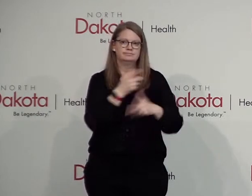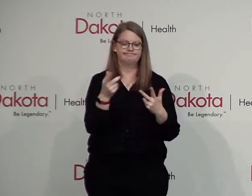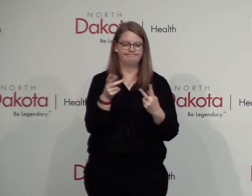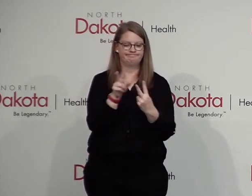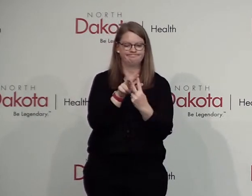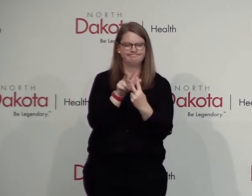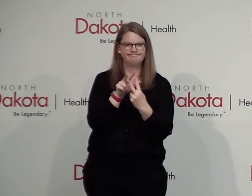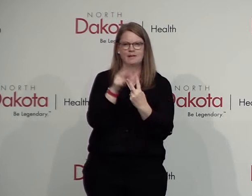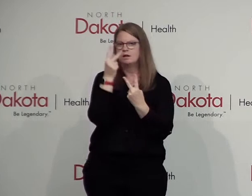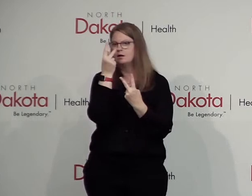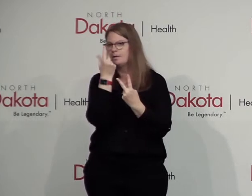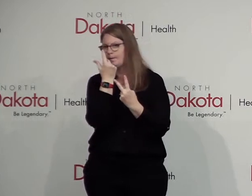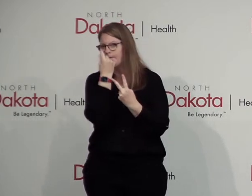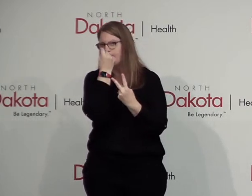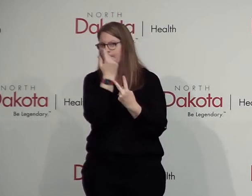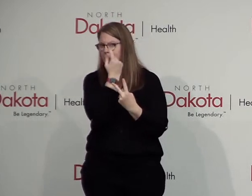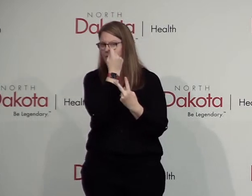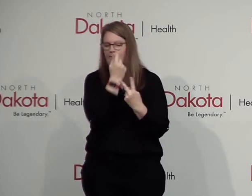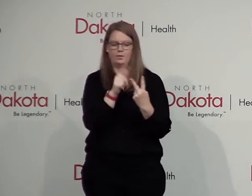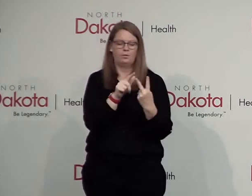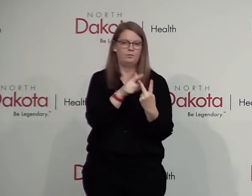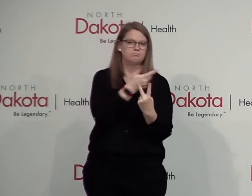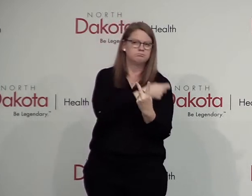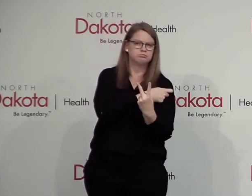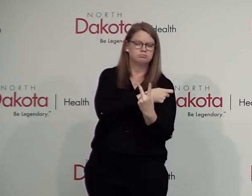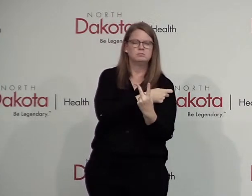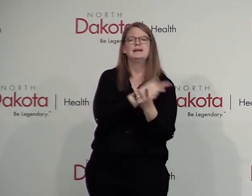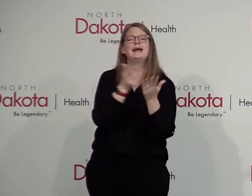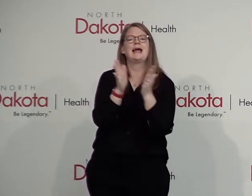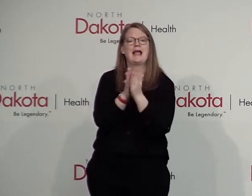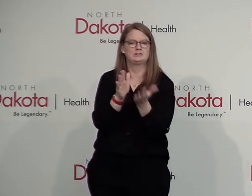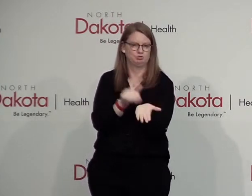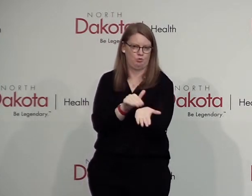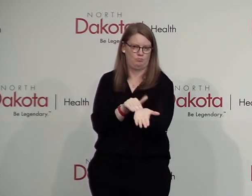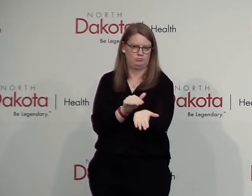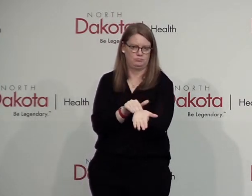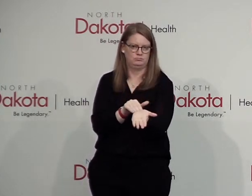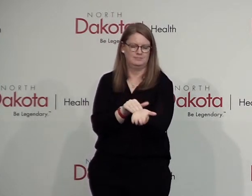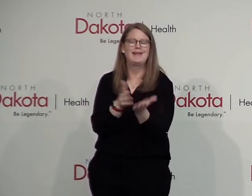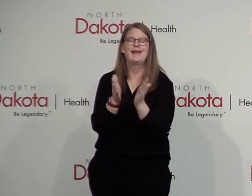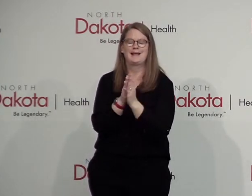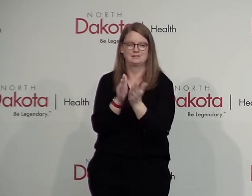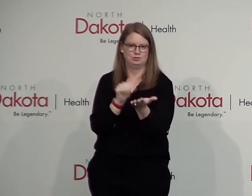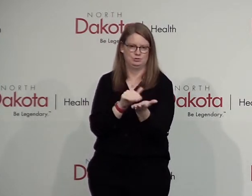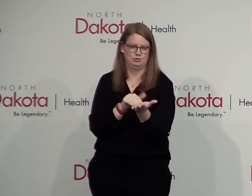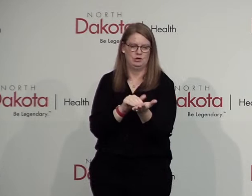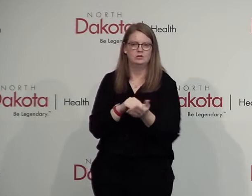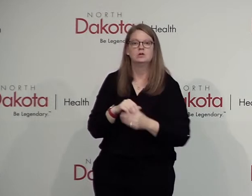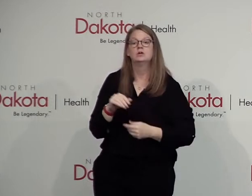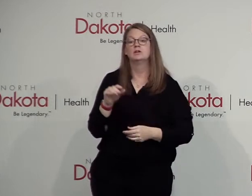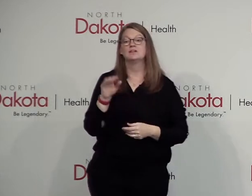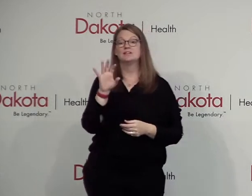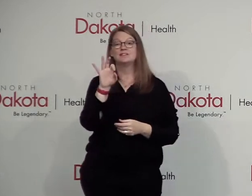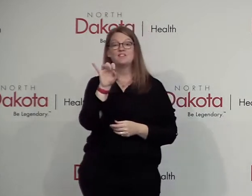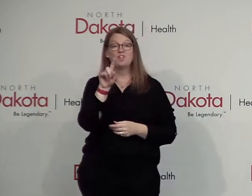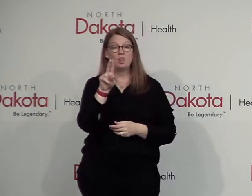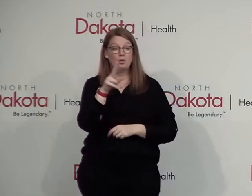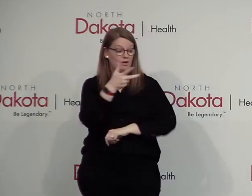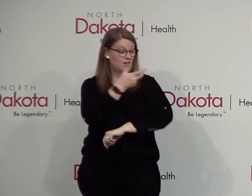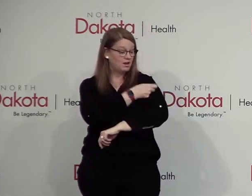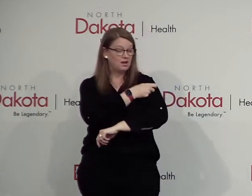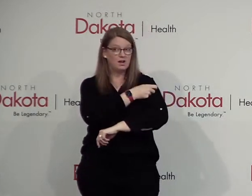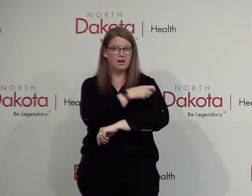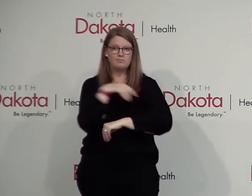providers to decide which one would be the best for you. The flu vaccine is the safest and easiest way